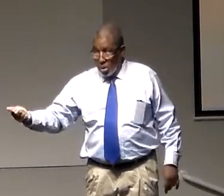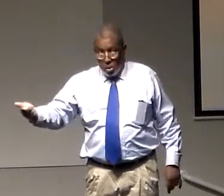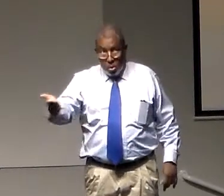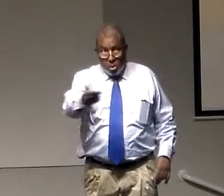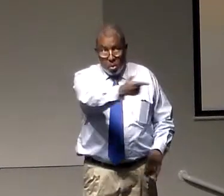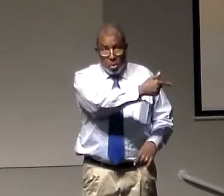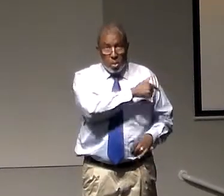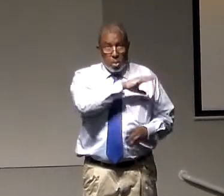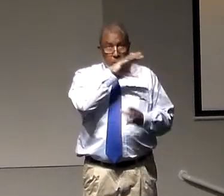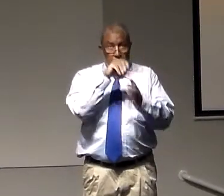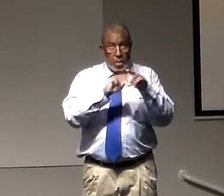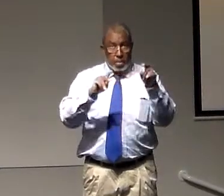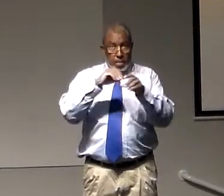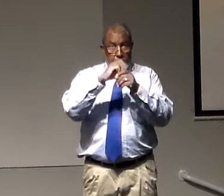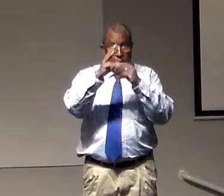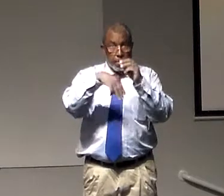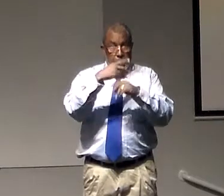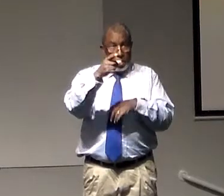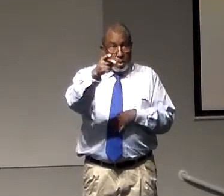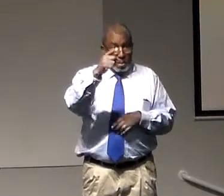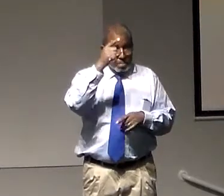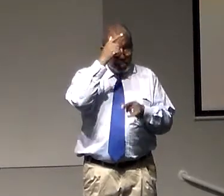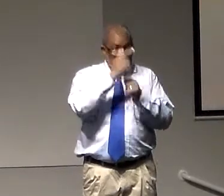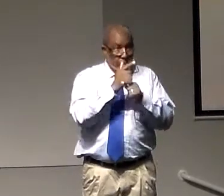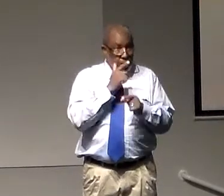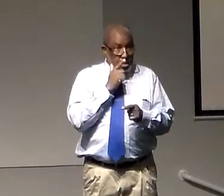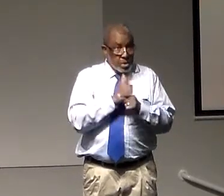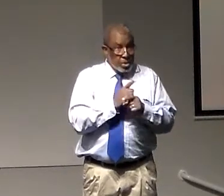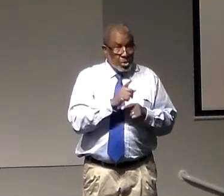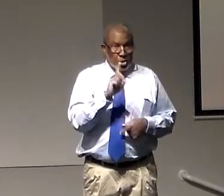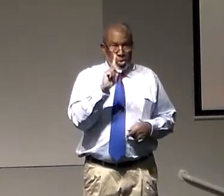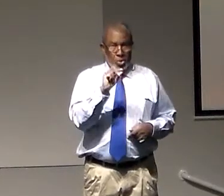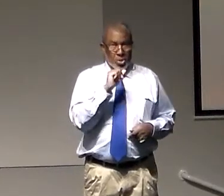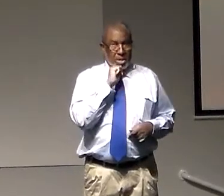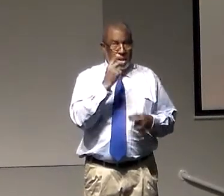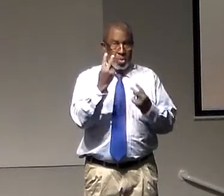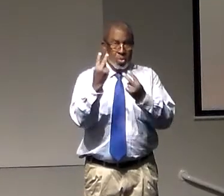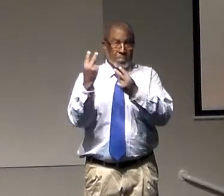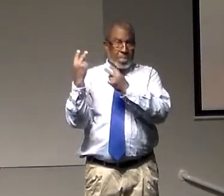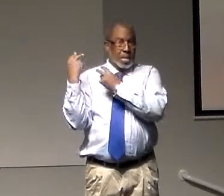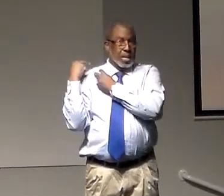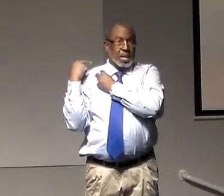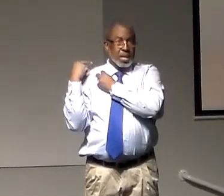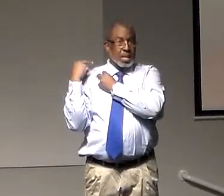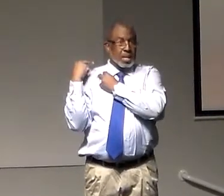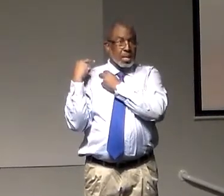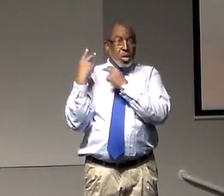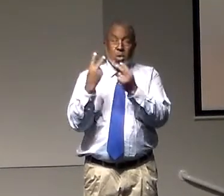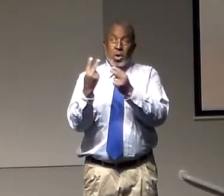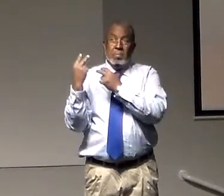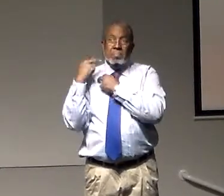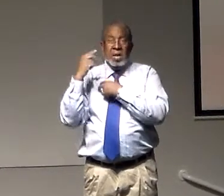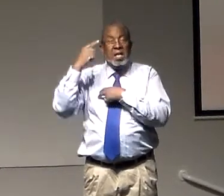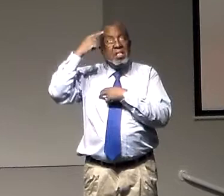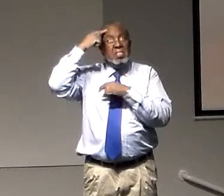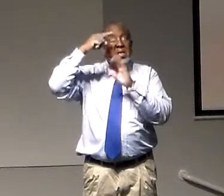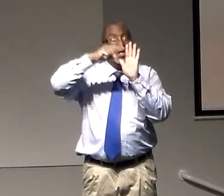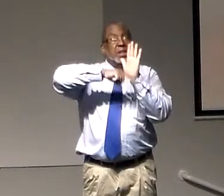God does not want us or the world to think, brothers and sisters, do not look back. You look back,